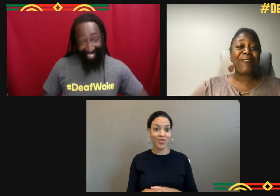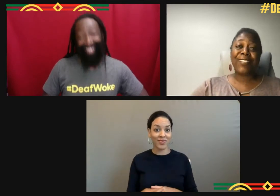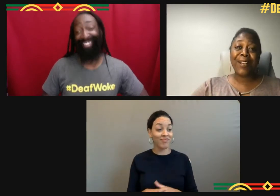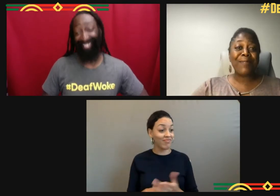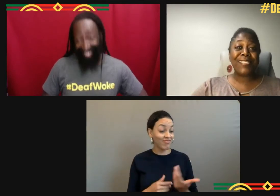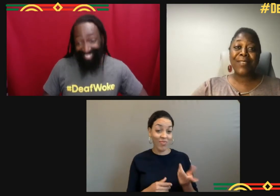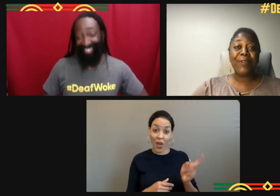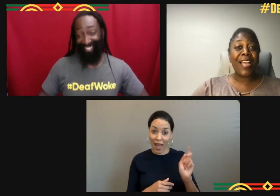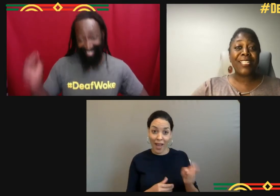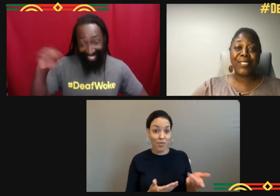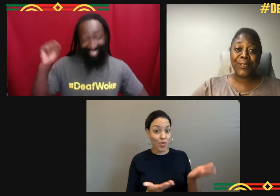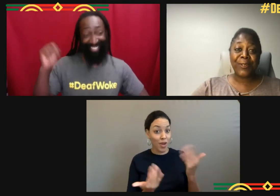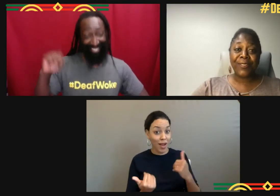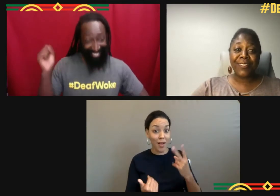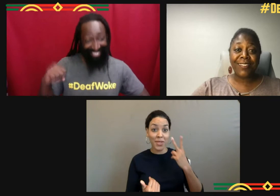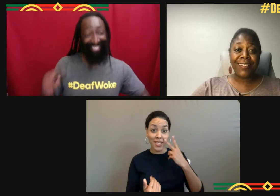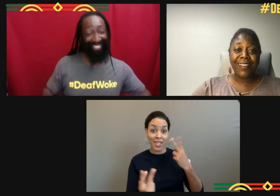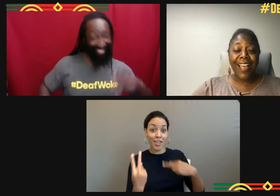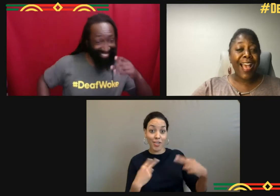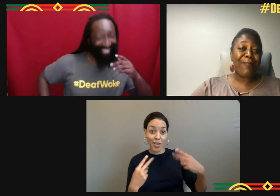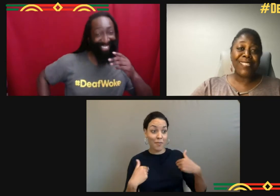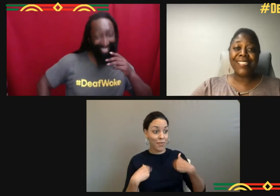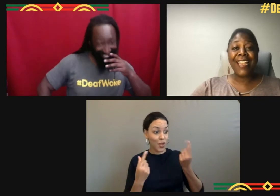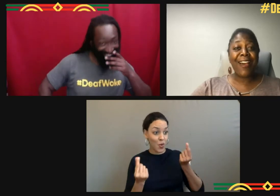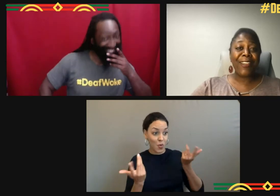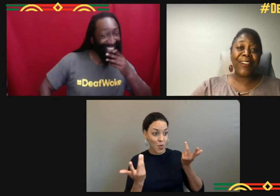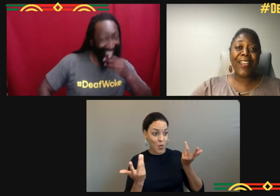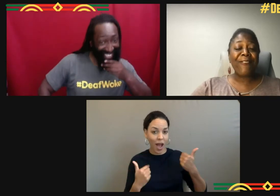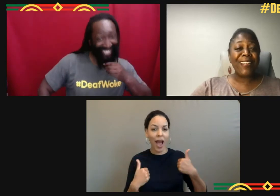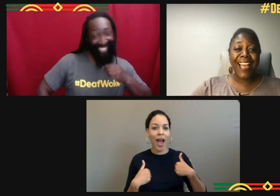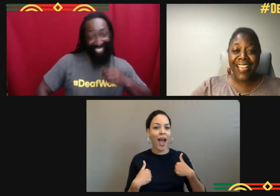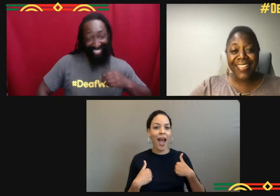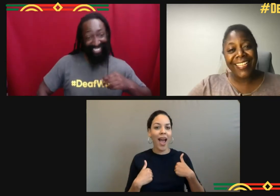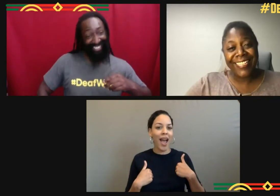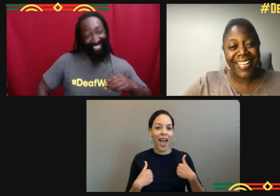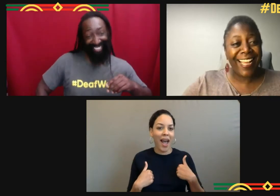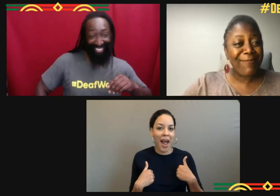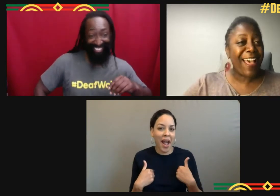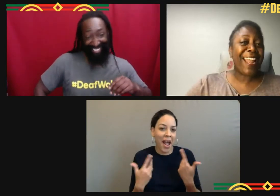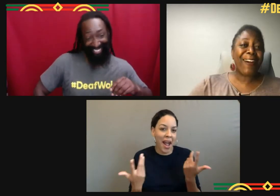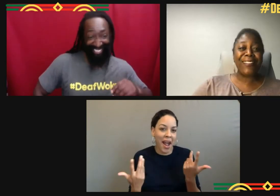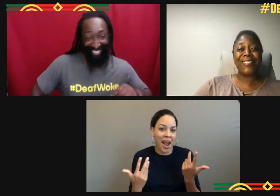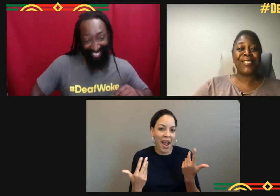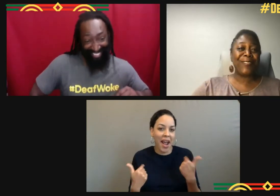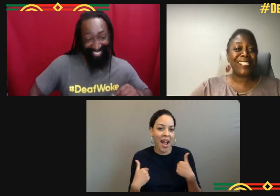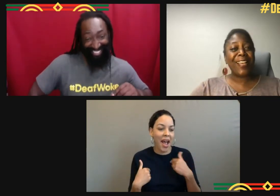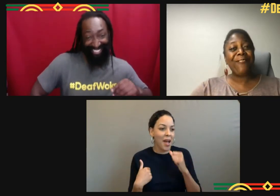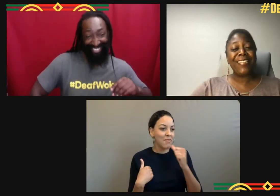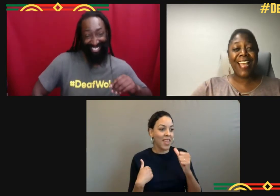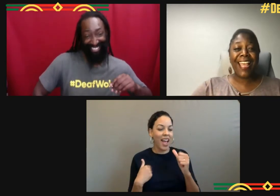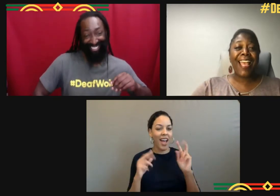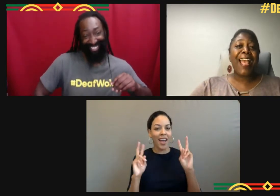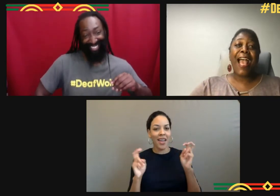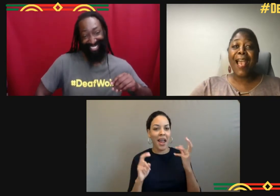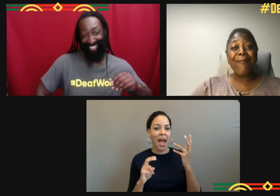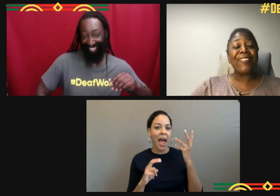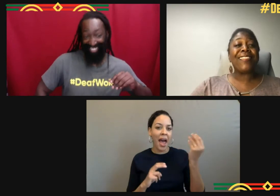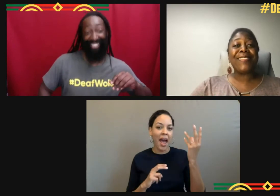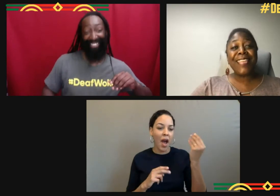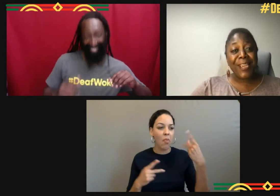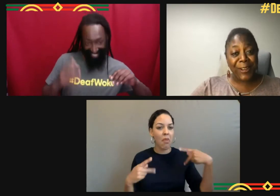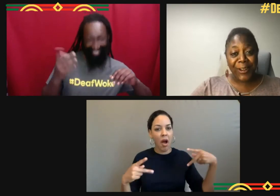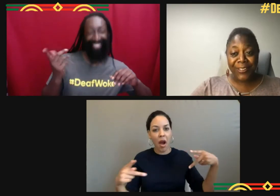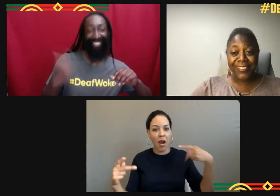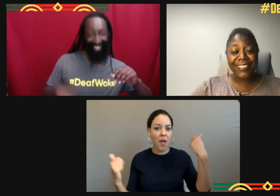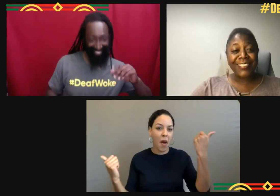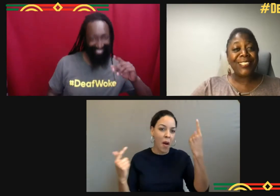You're going to have to come and see what I do. I'm just not out every night. I'm not out in the streets every night. I'm in